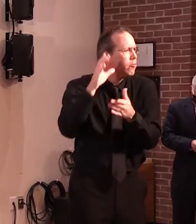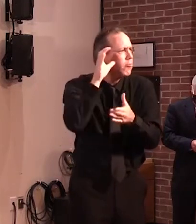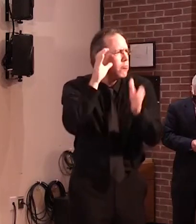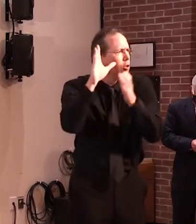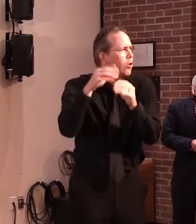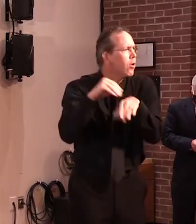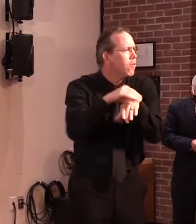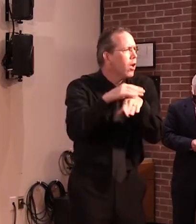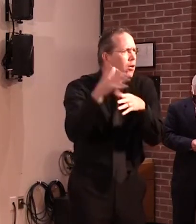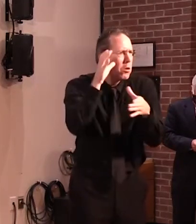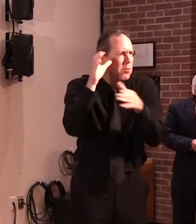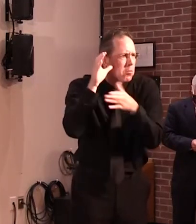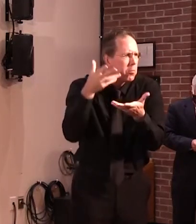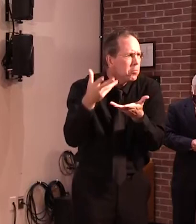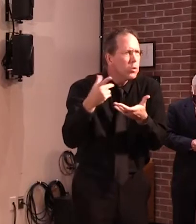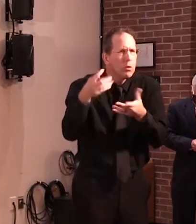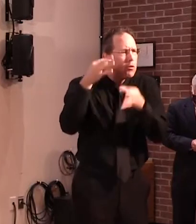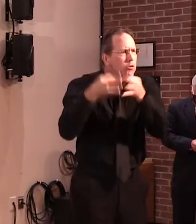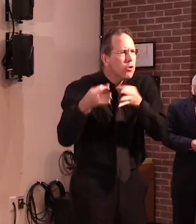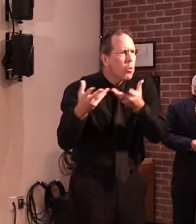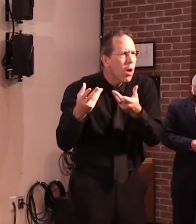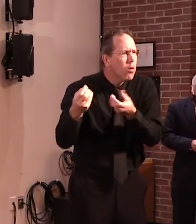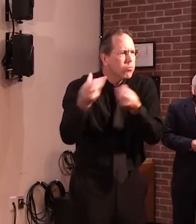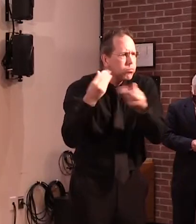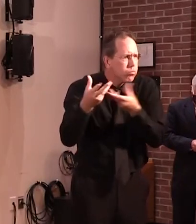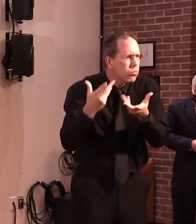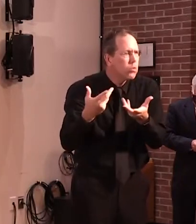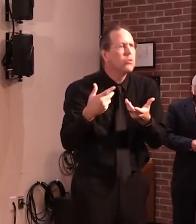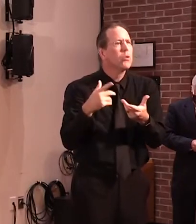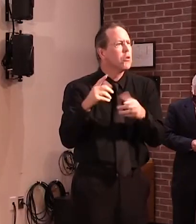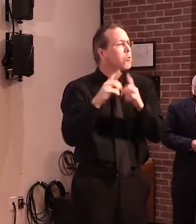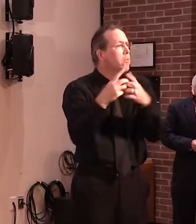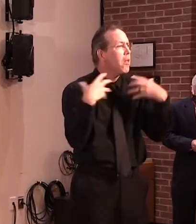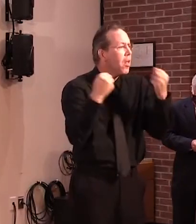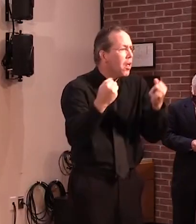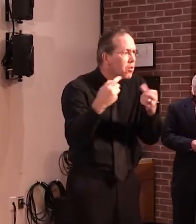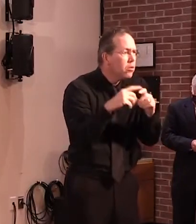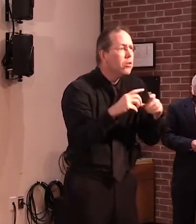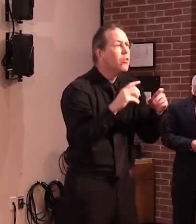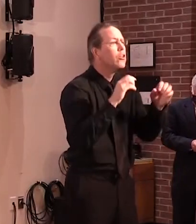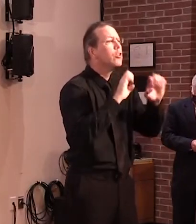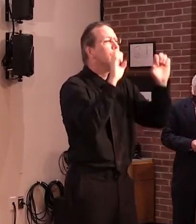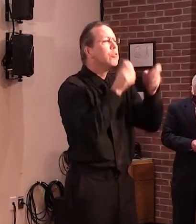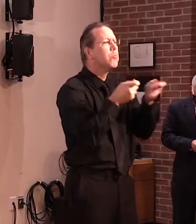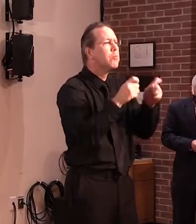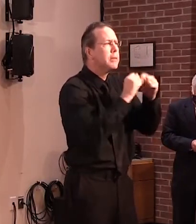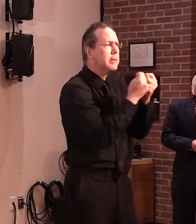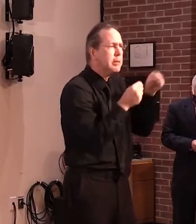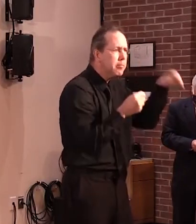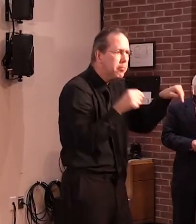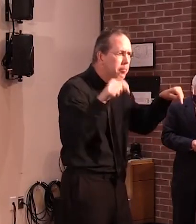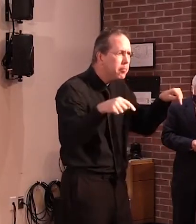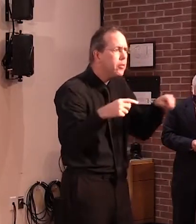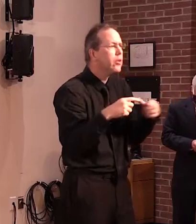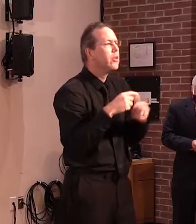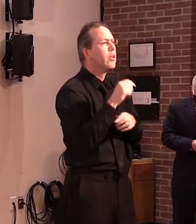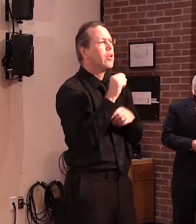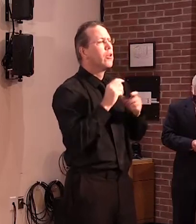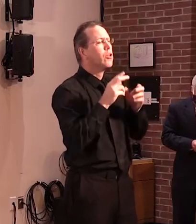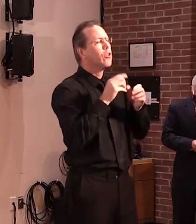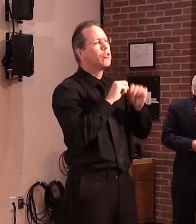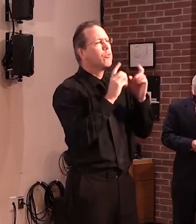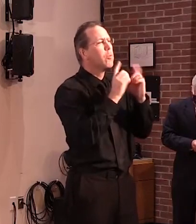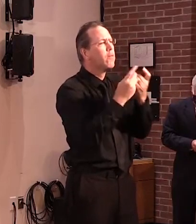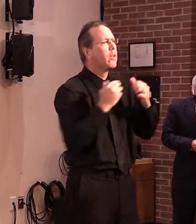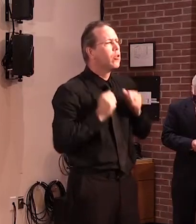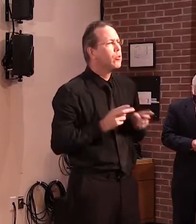at VDH, alongside Vermont Emergency Management, the Agency of Human Services, our National Guard, and many local partners,